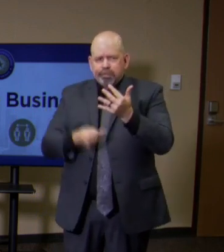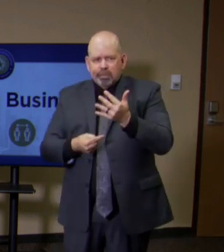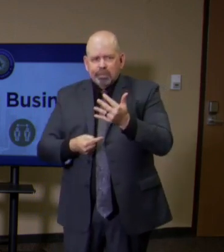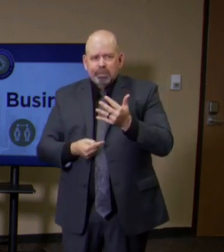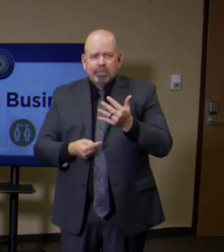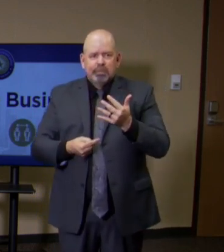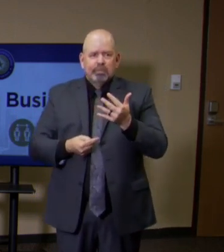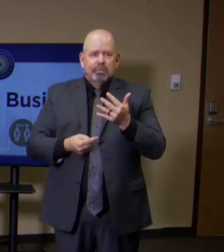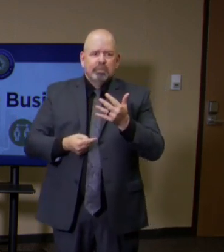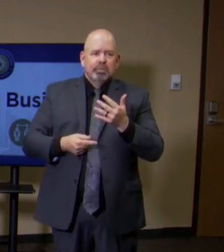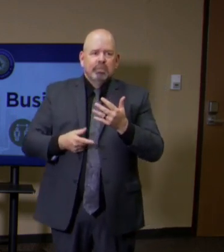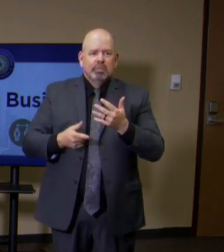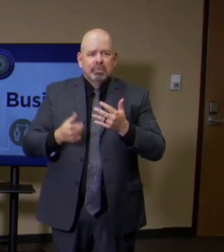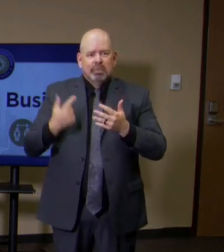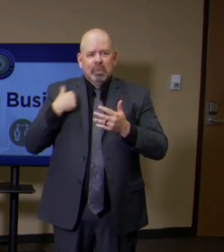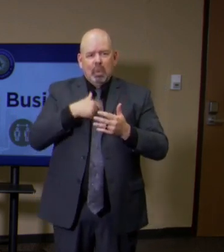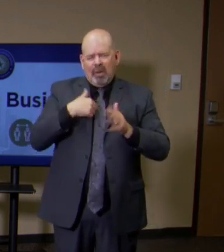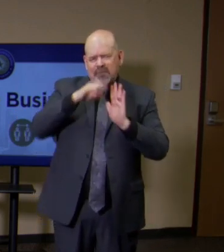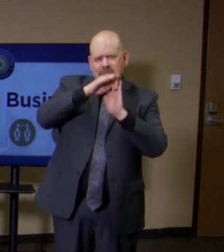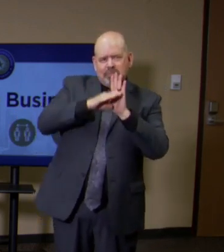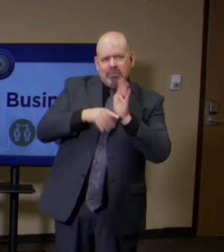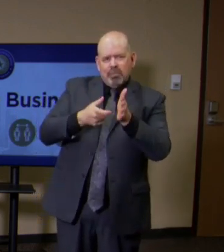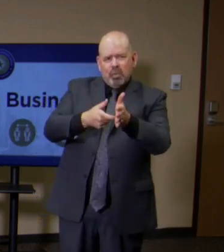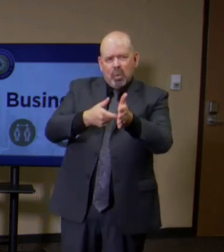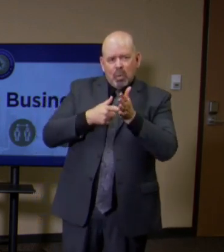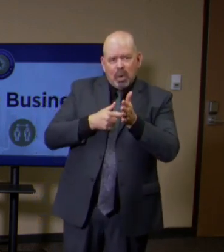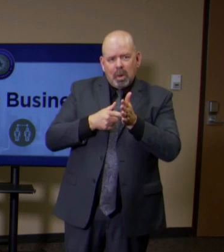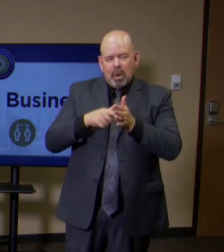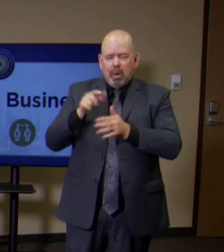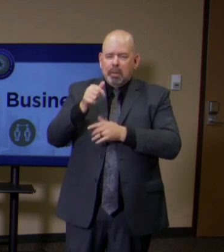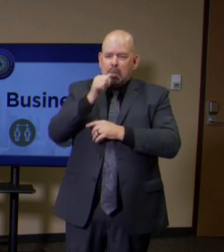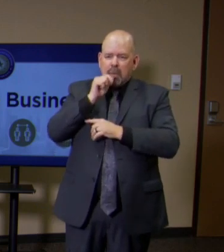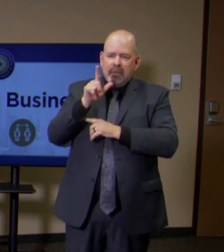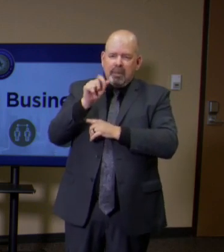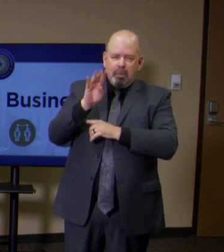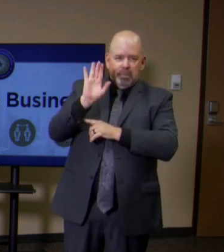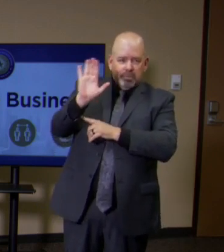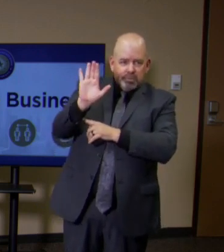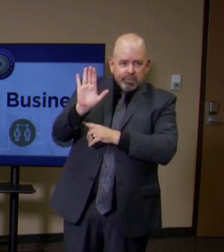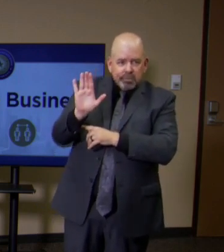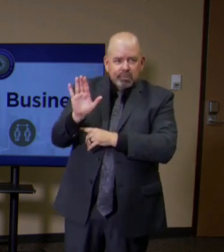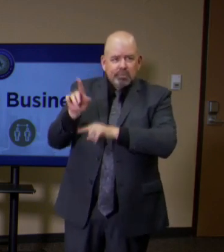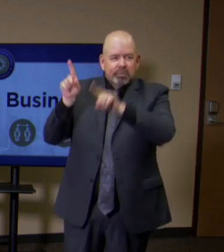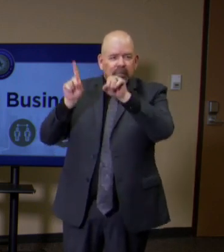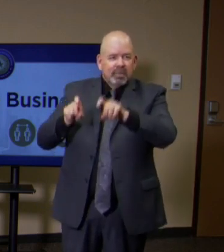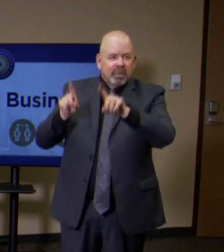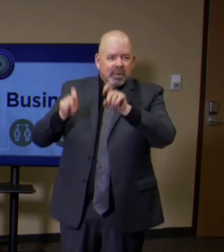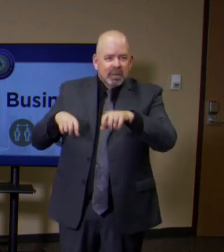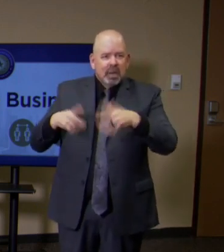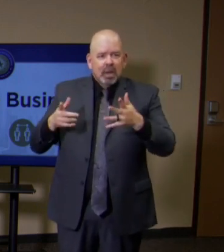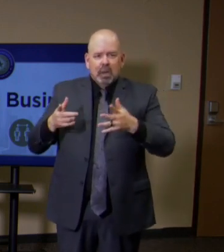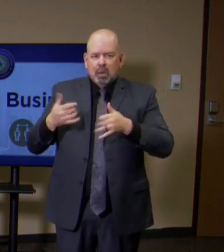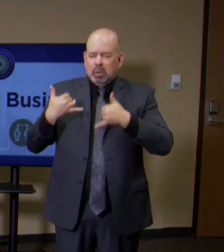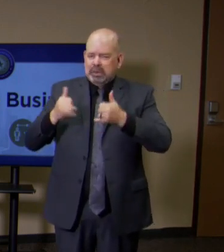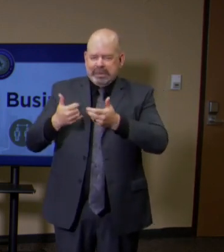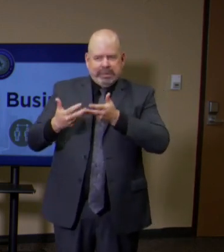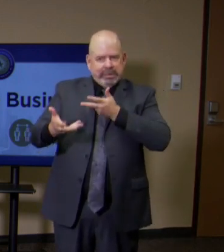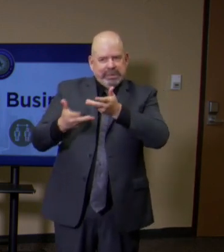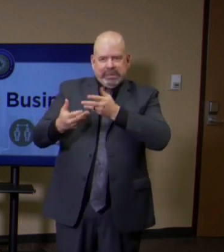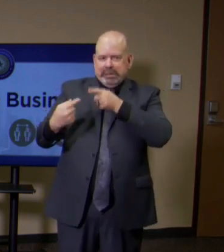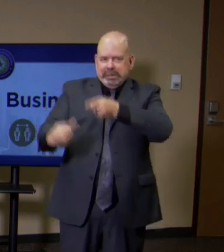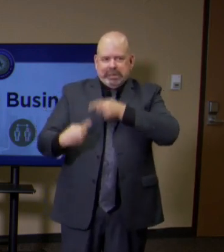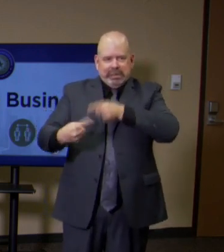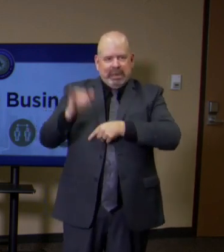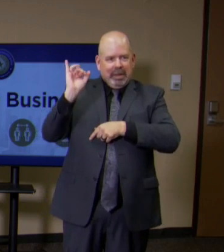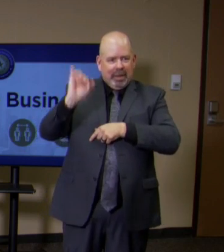for private labs to report how many tests they've done, although we're still struggling to get accurate numbers. But anyway,